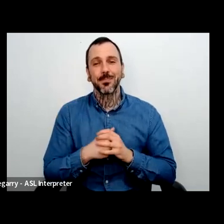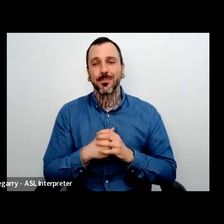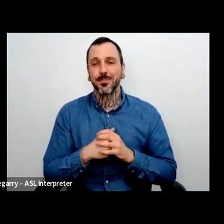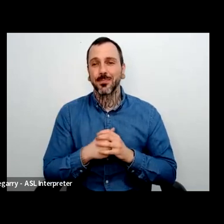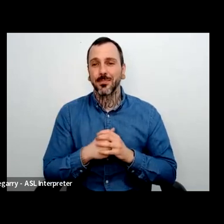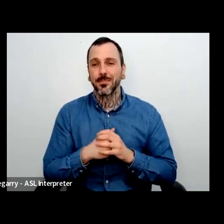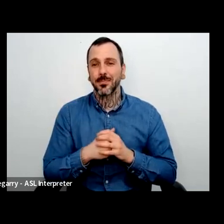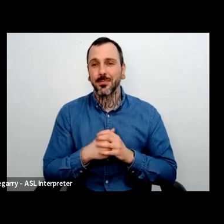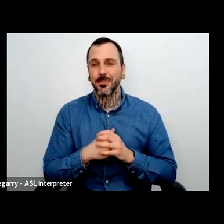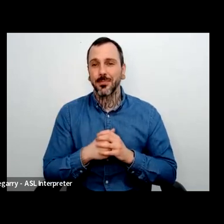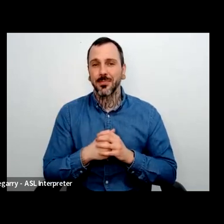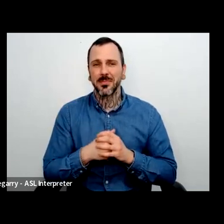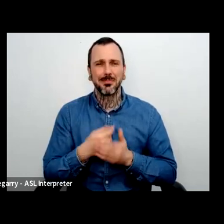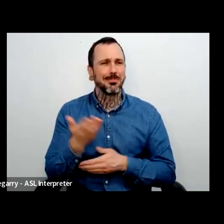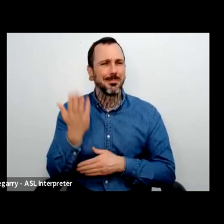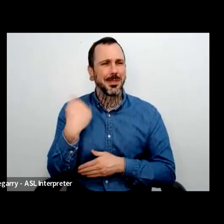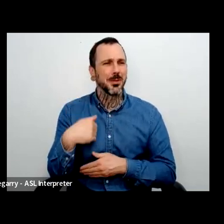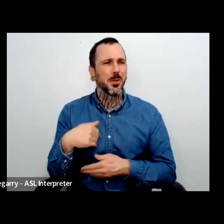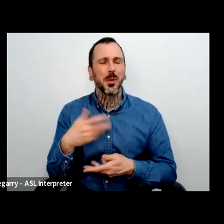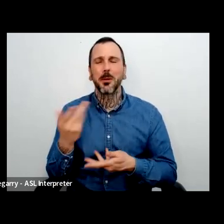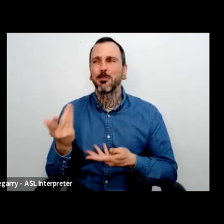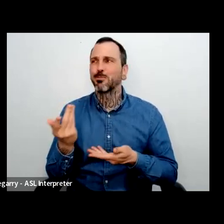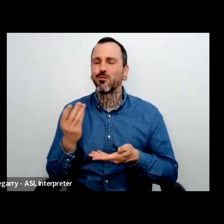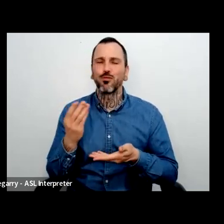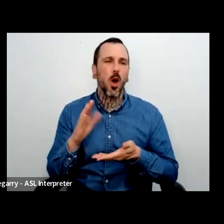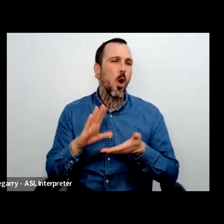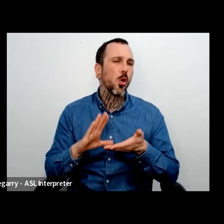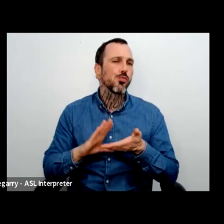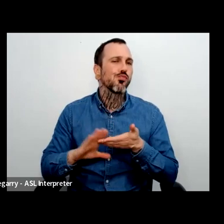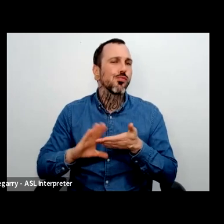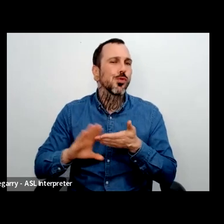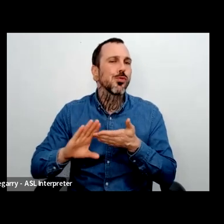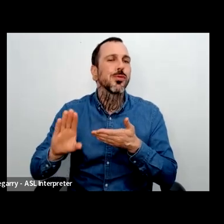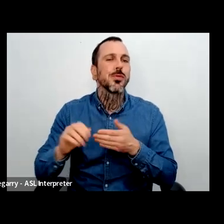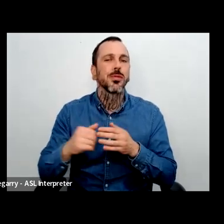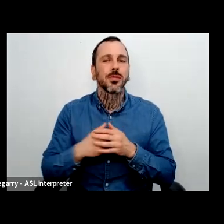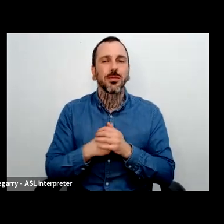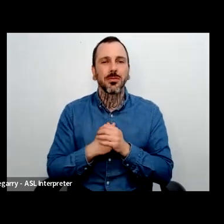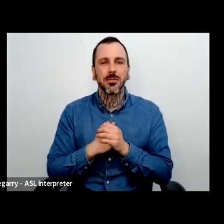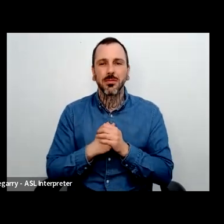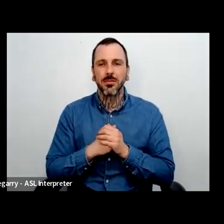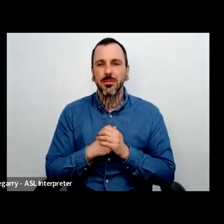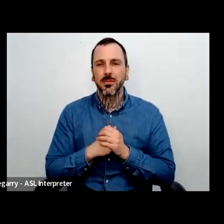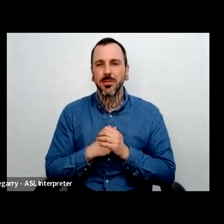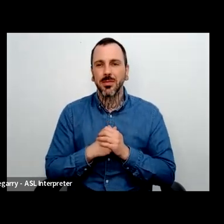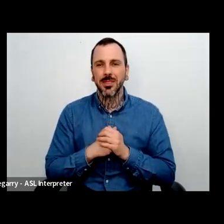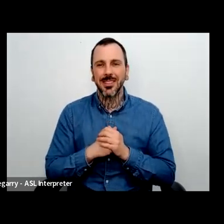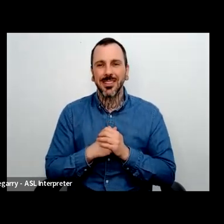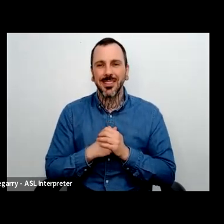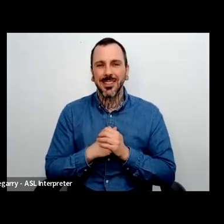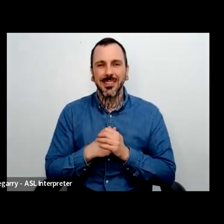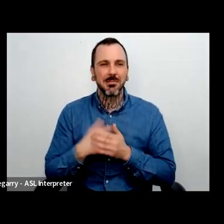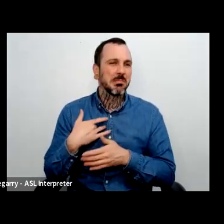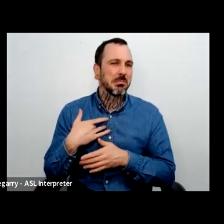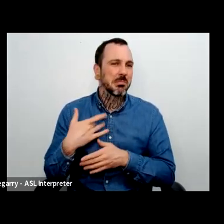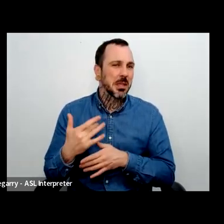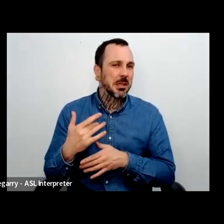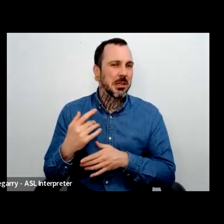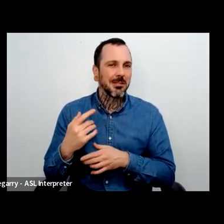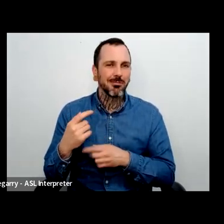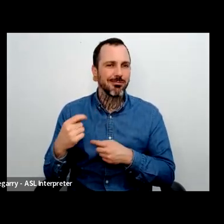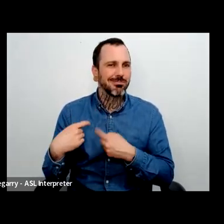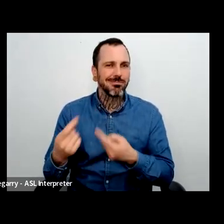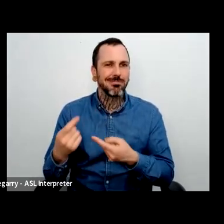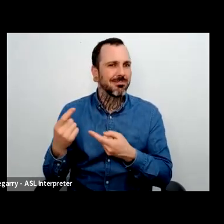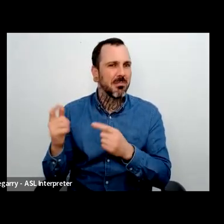excuses, all of the things that were kind of needed to be that kind of stood in the way for so long,